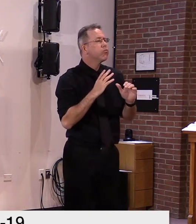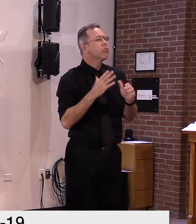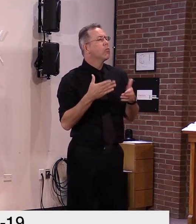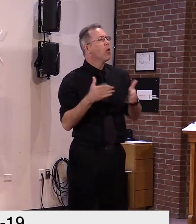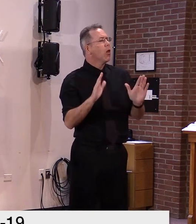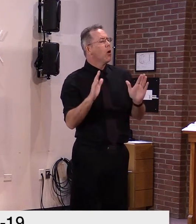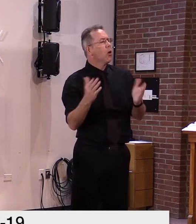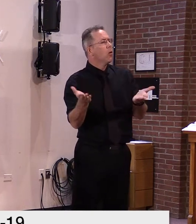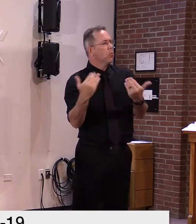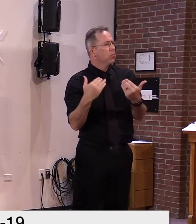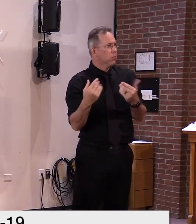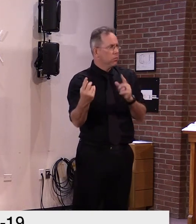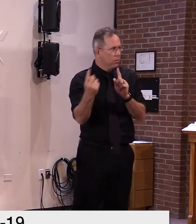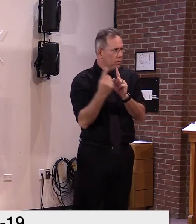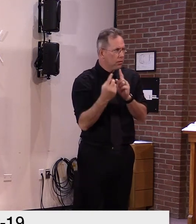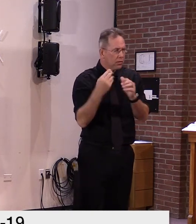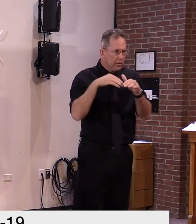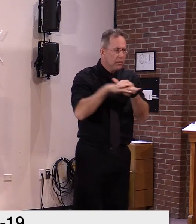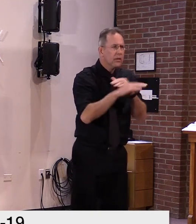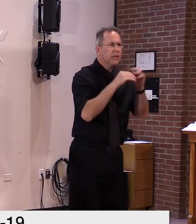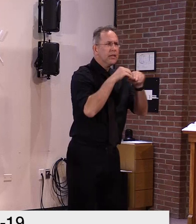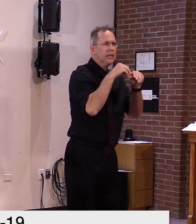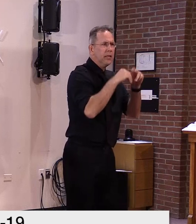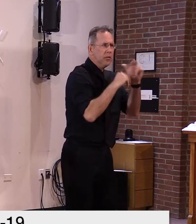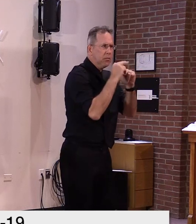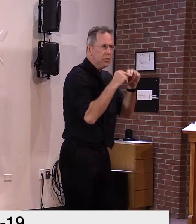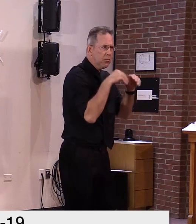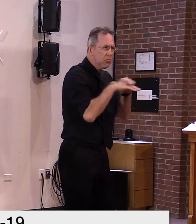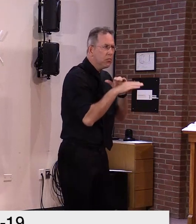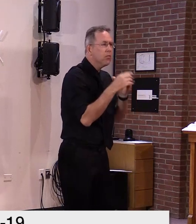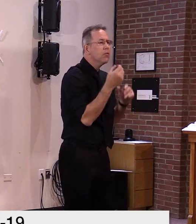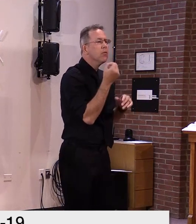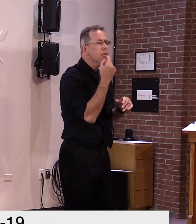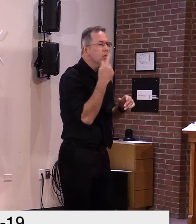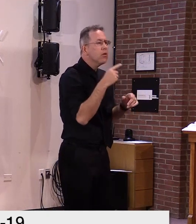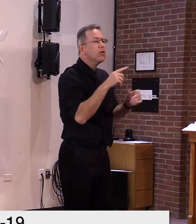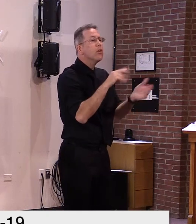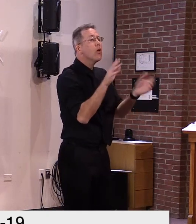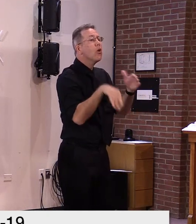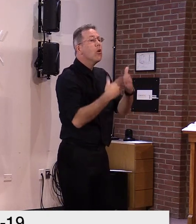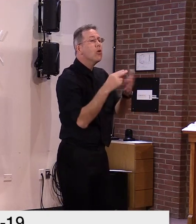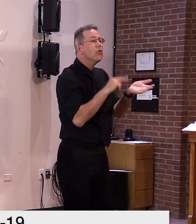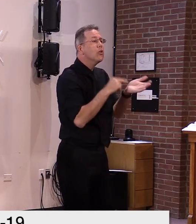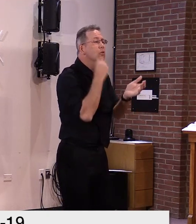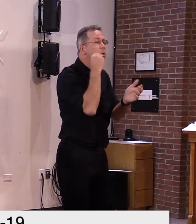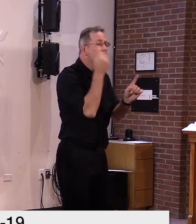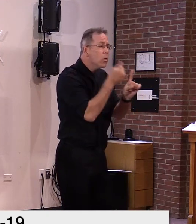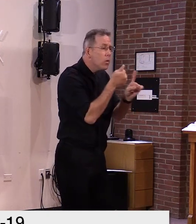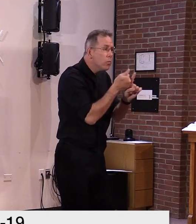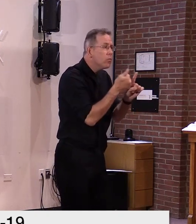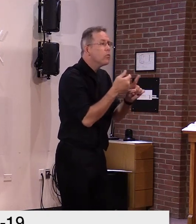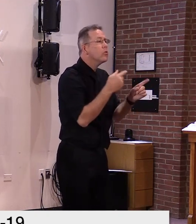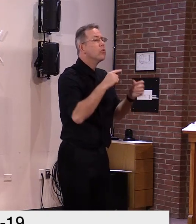to long-term care facilities or skilled nursing facilities in Vermont. Should